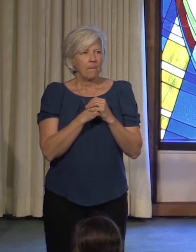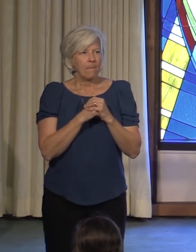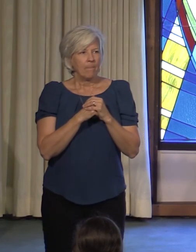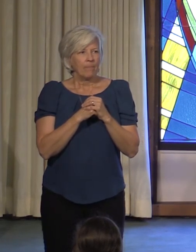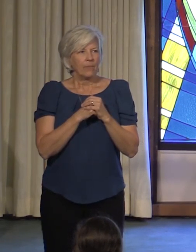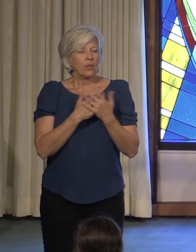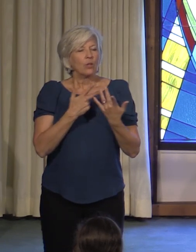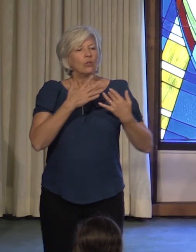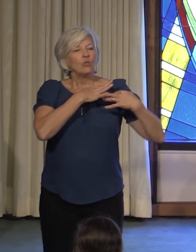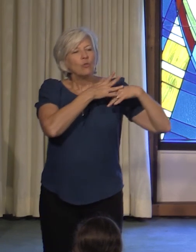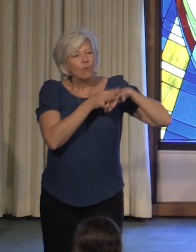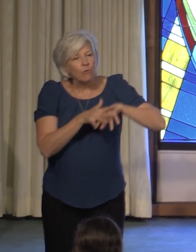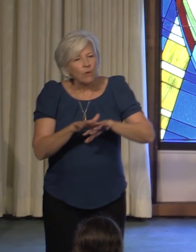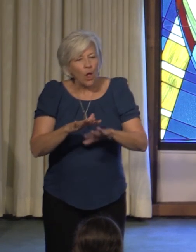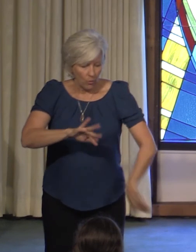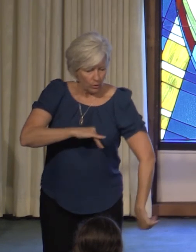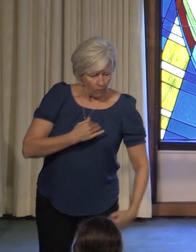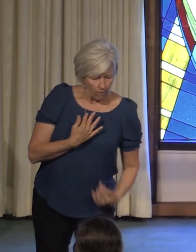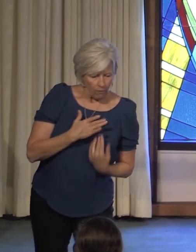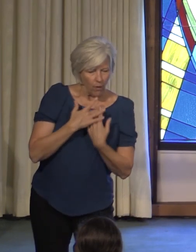to flow into our lives,